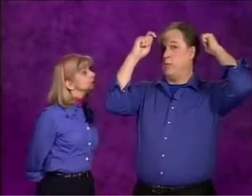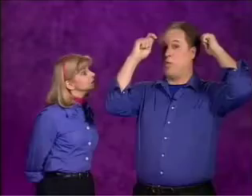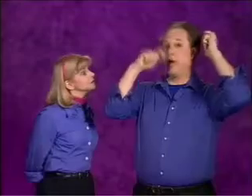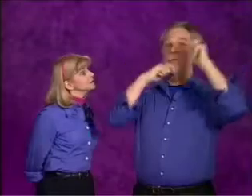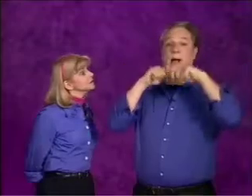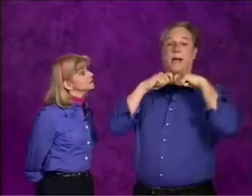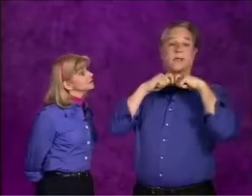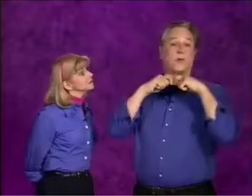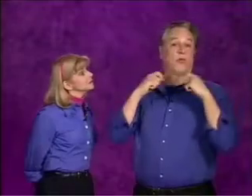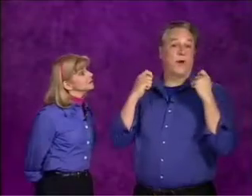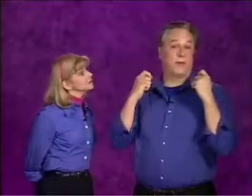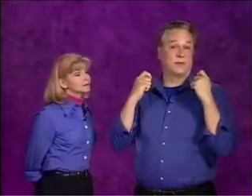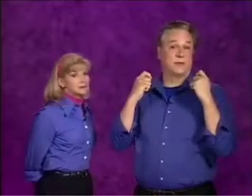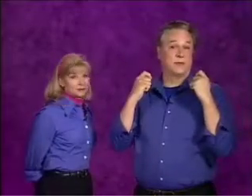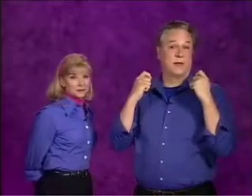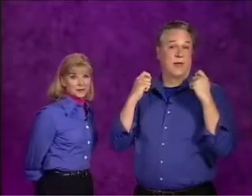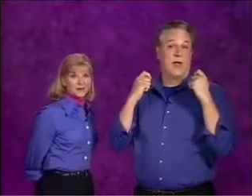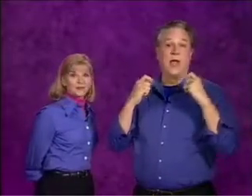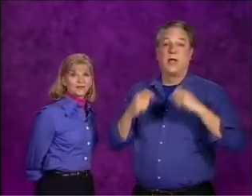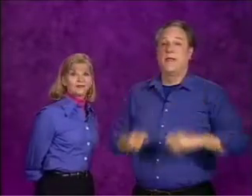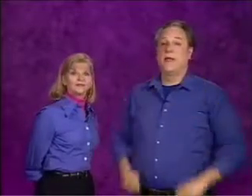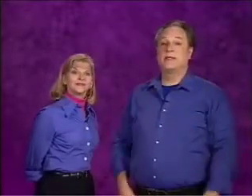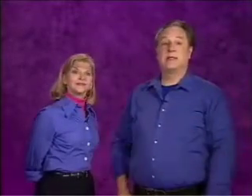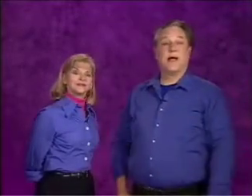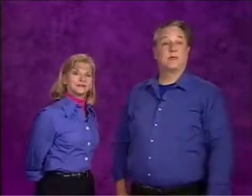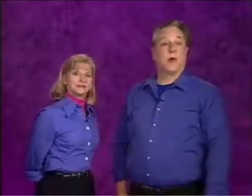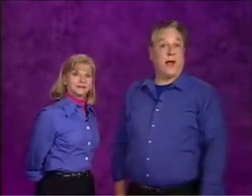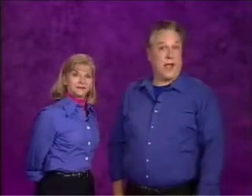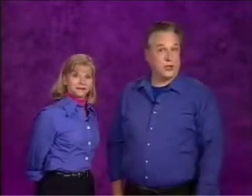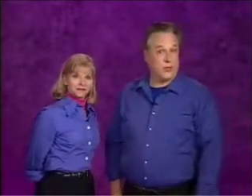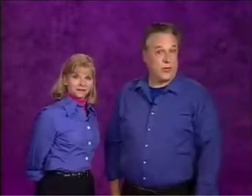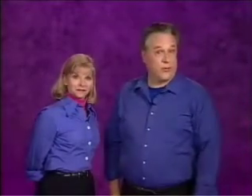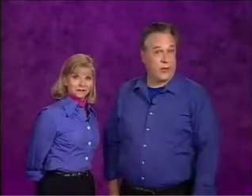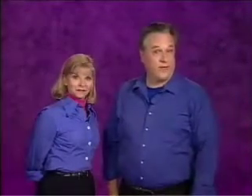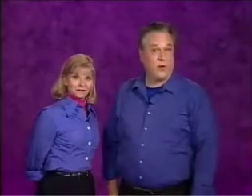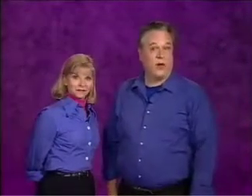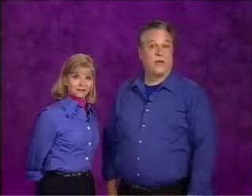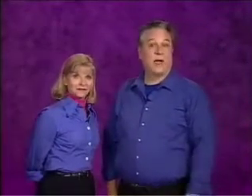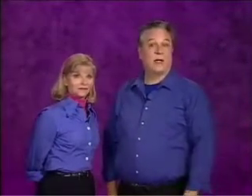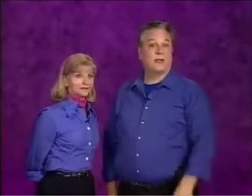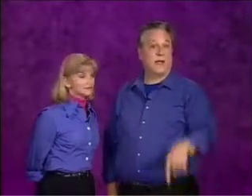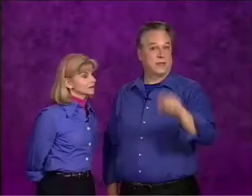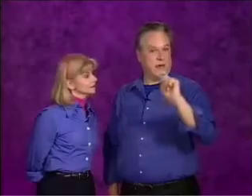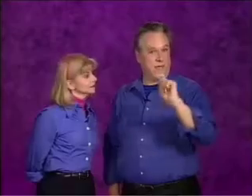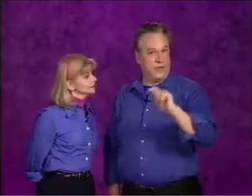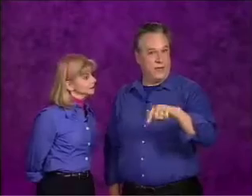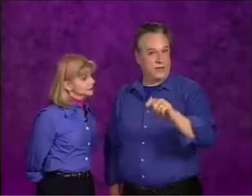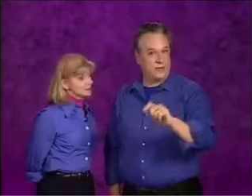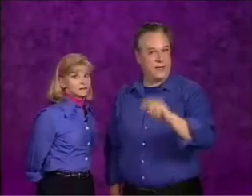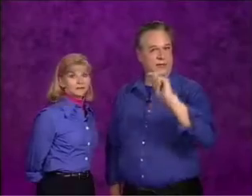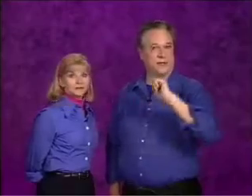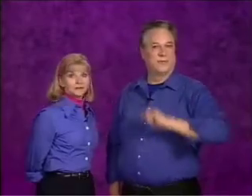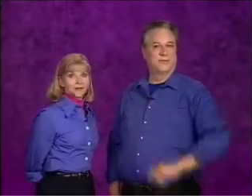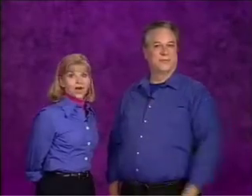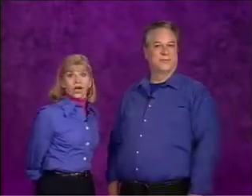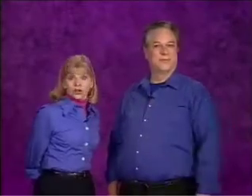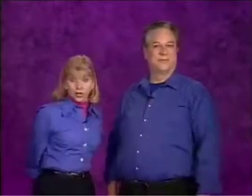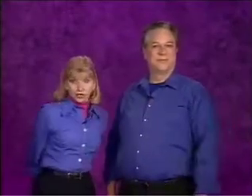women wore bonnets with ribbons. These signs were actually a preview of the content of this lesson. The